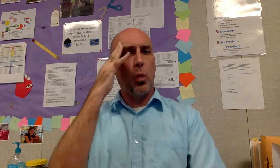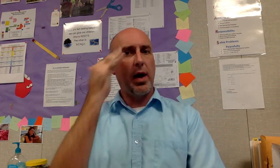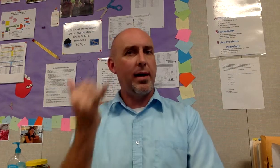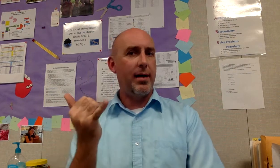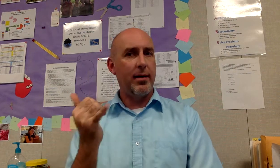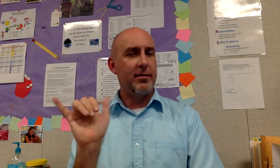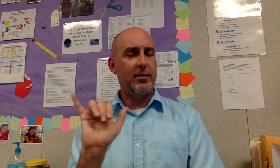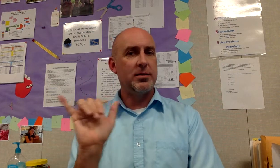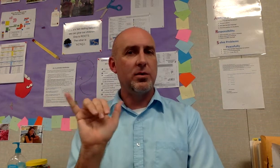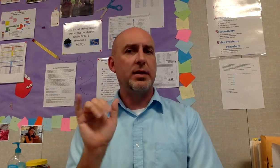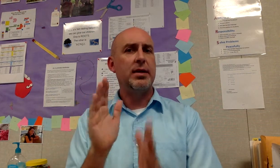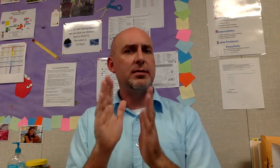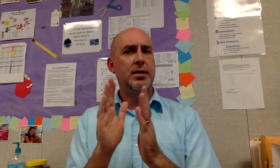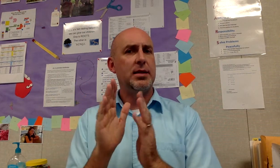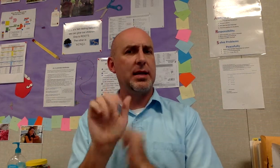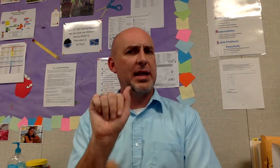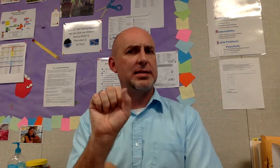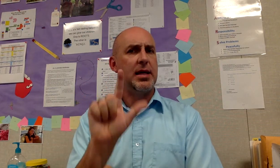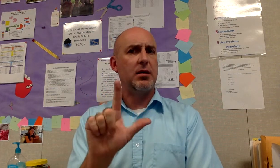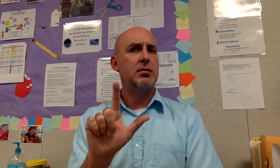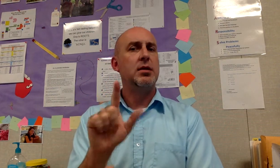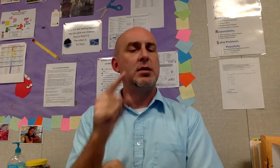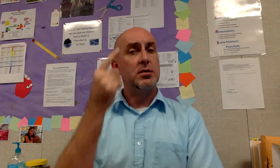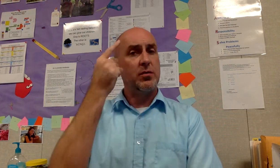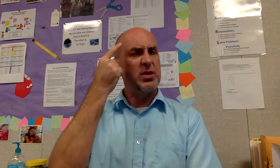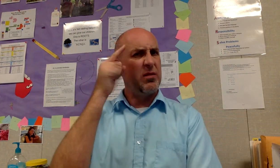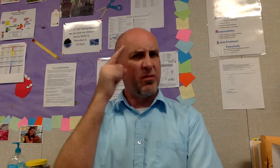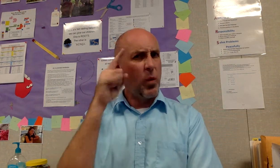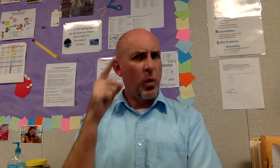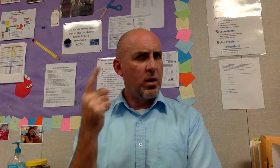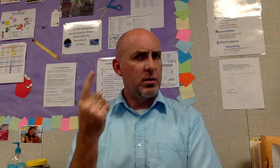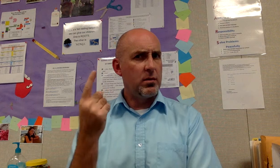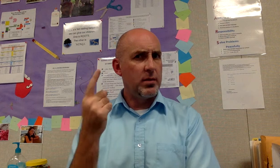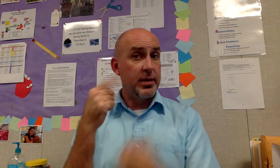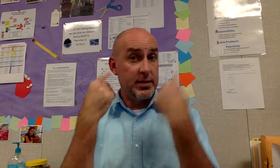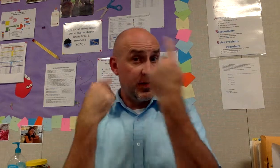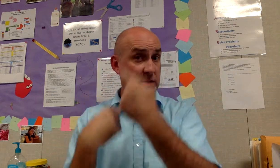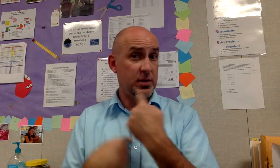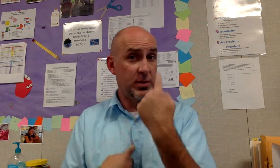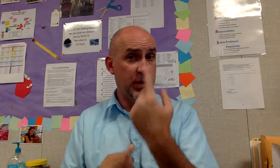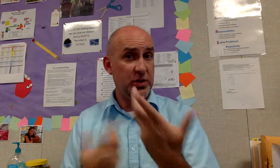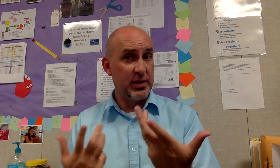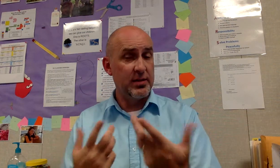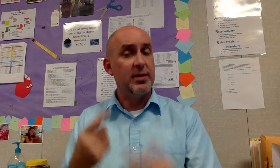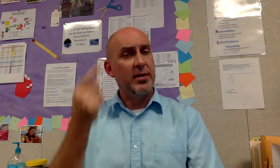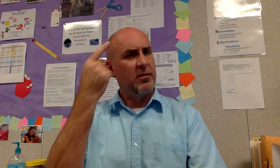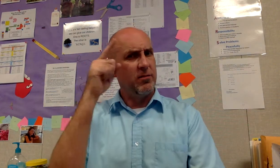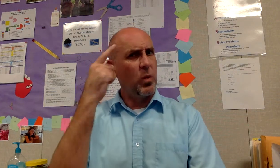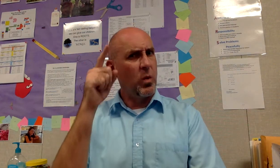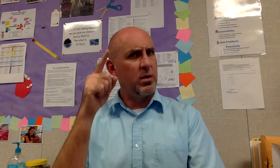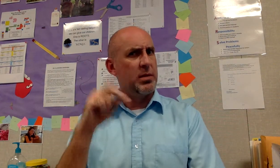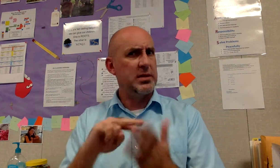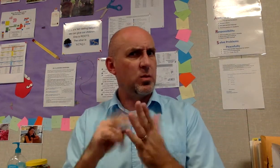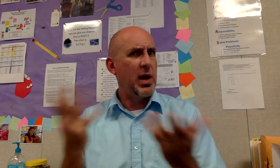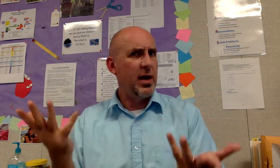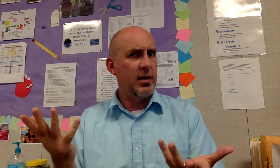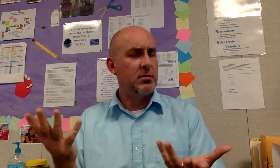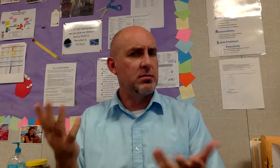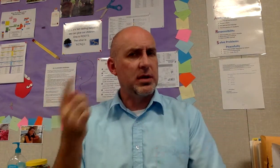why, also in ASL. So if you send for, like this facial expression, for means why. Like, what